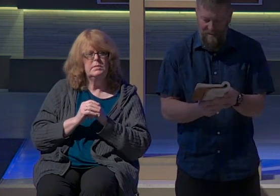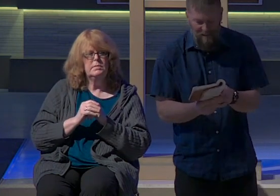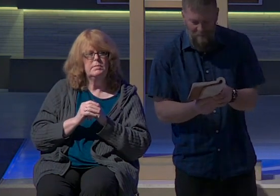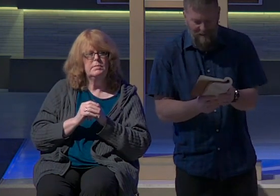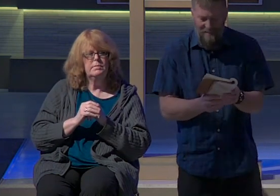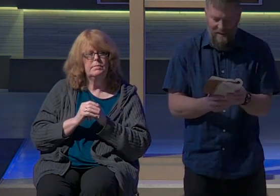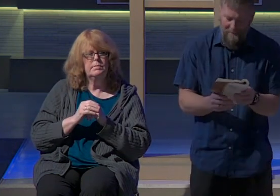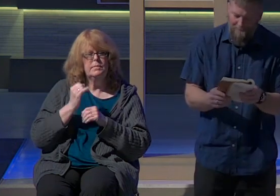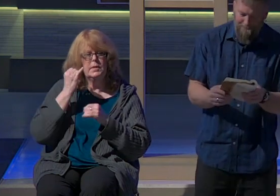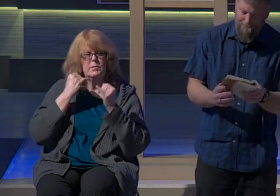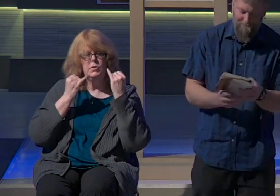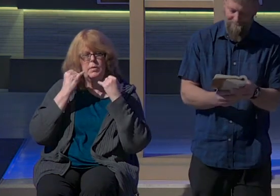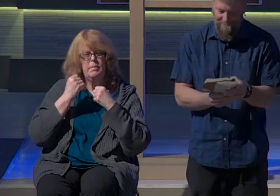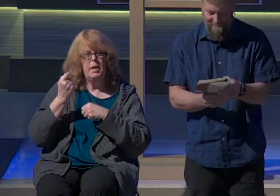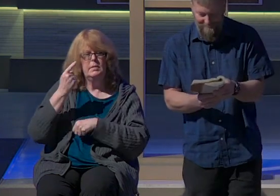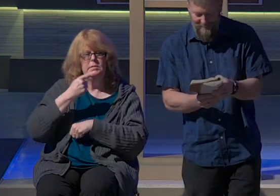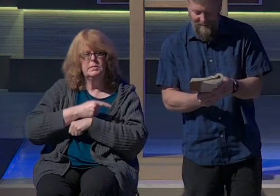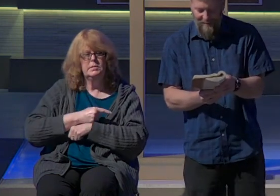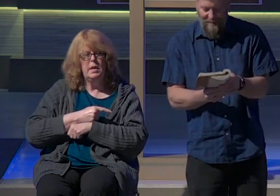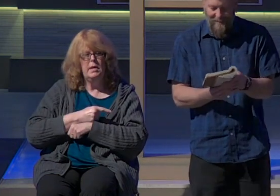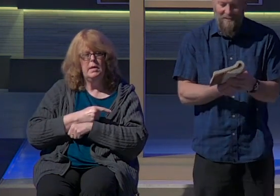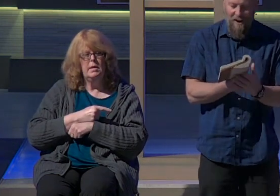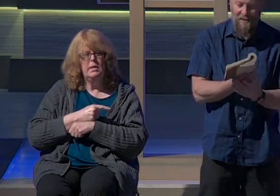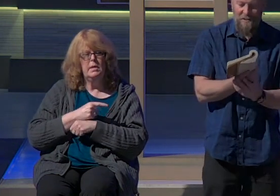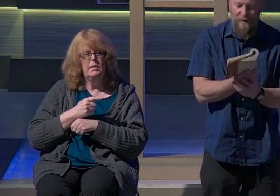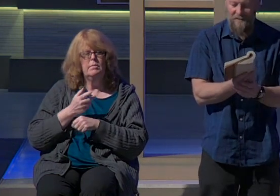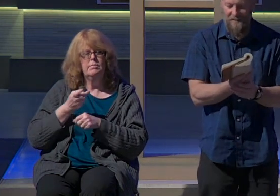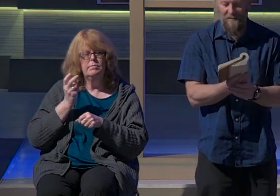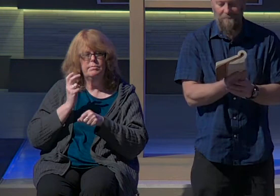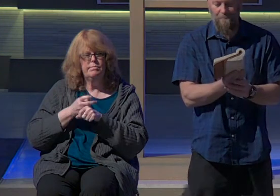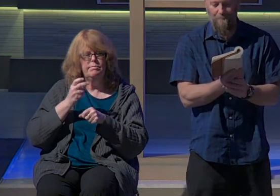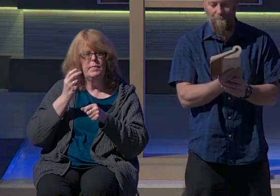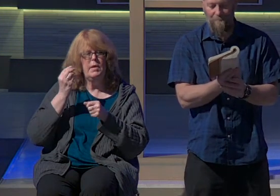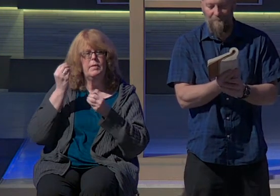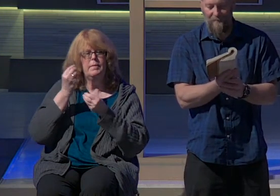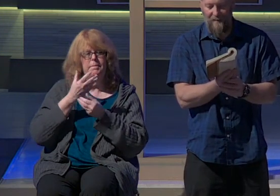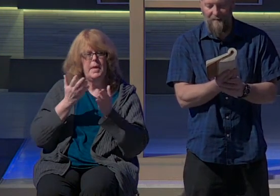Man, in Jeremiah's day, that's a harsh message.